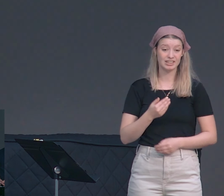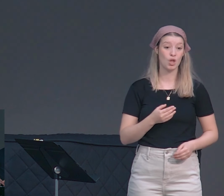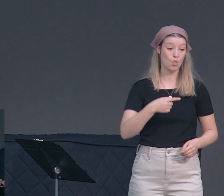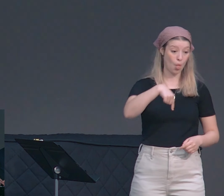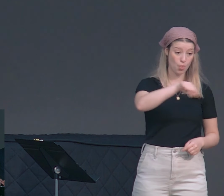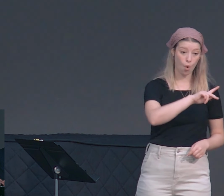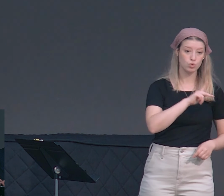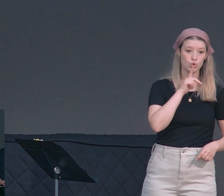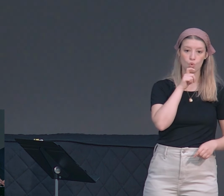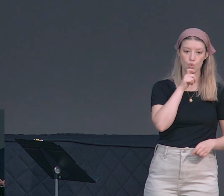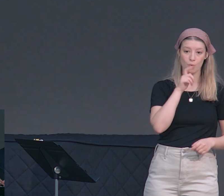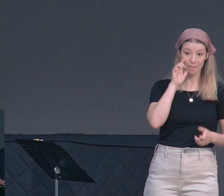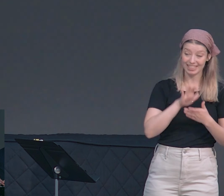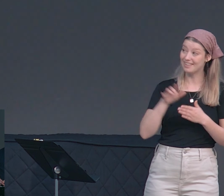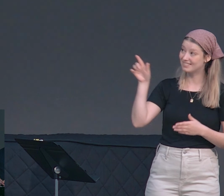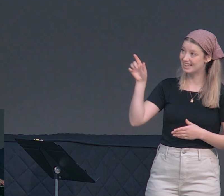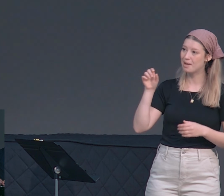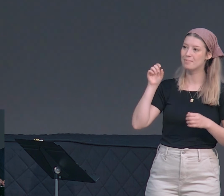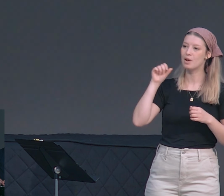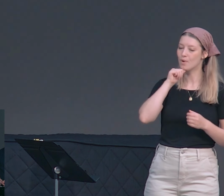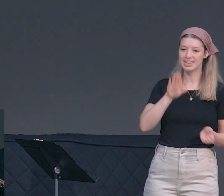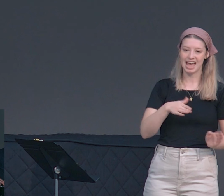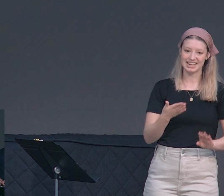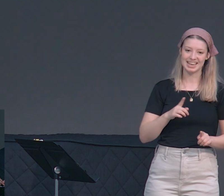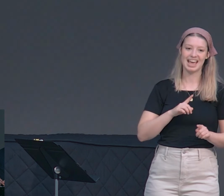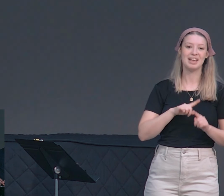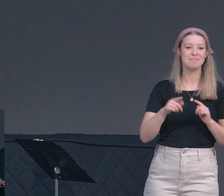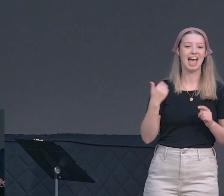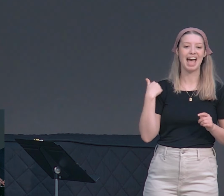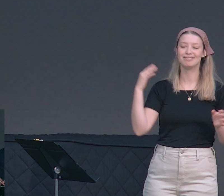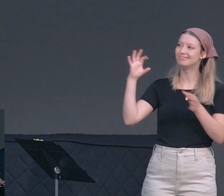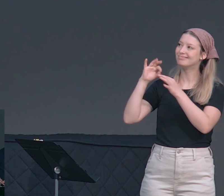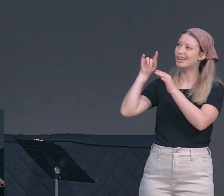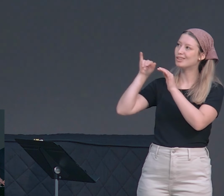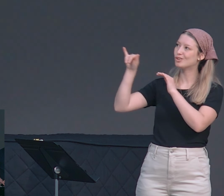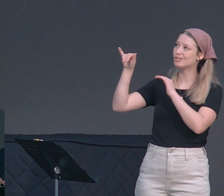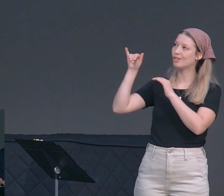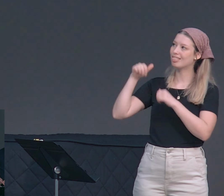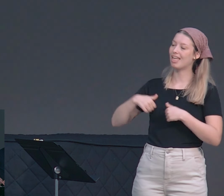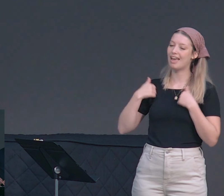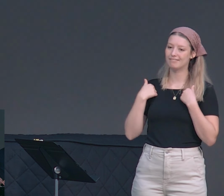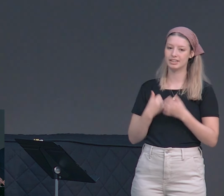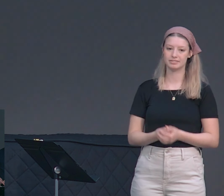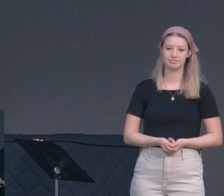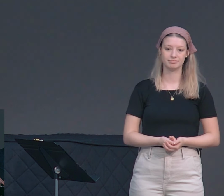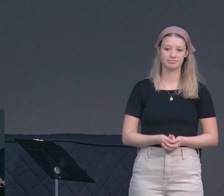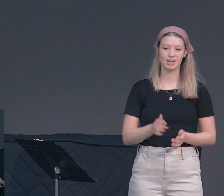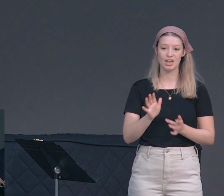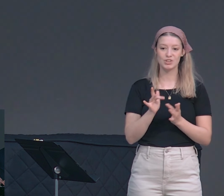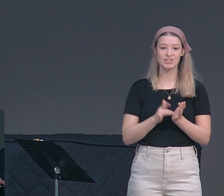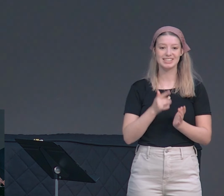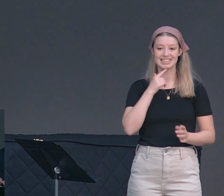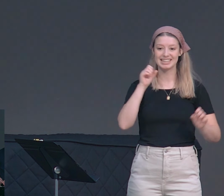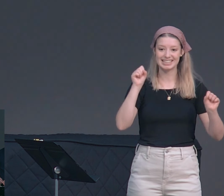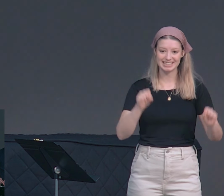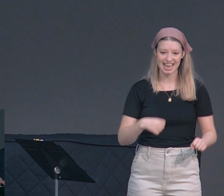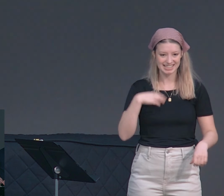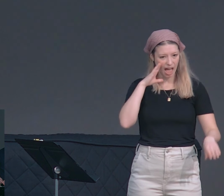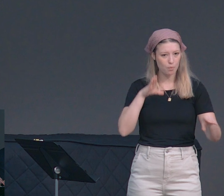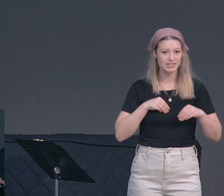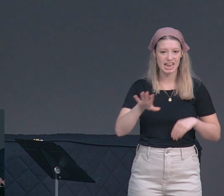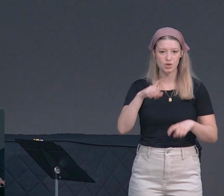but have eternal life. Yes, I will take yours too, is the loving cry of our God